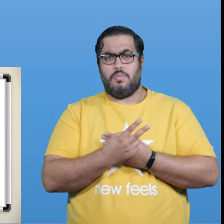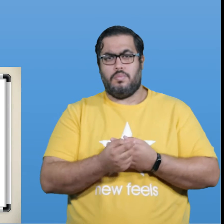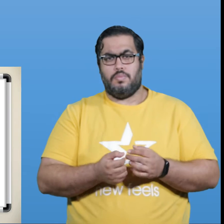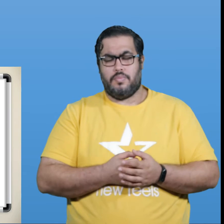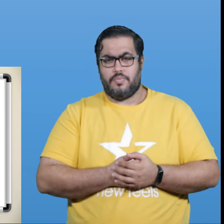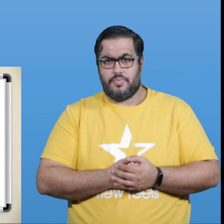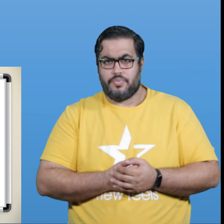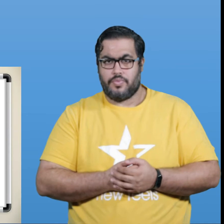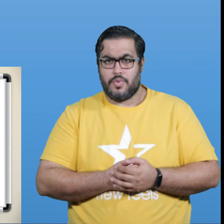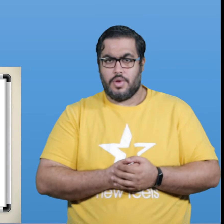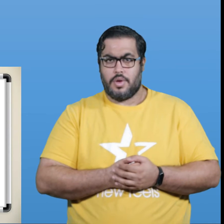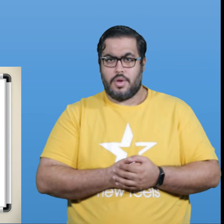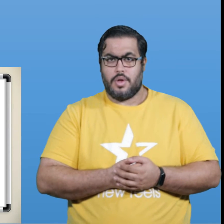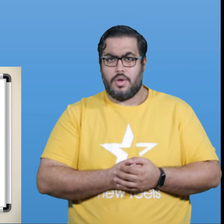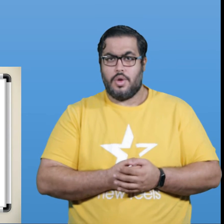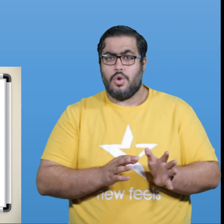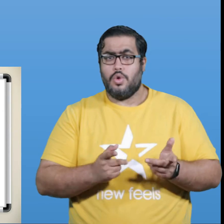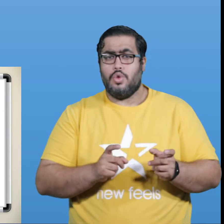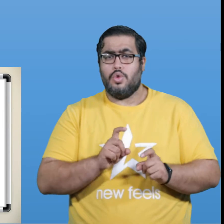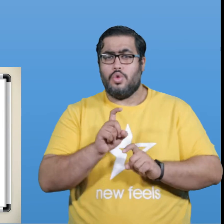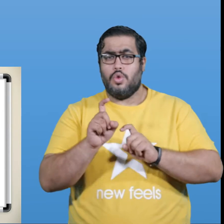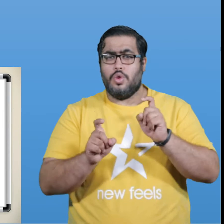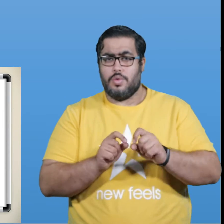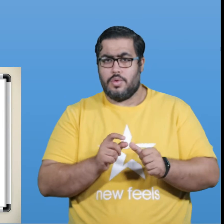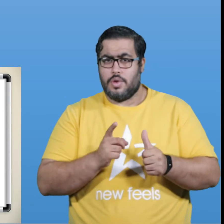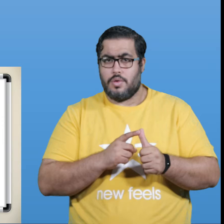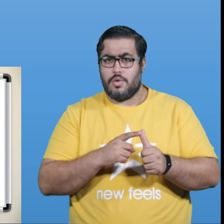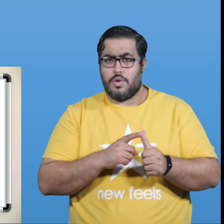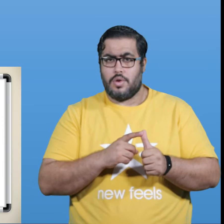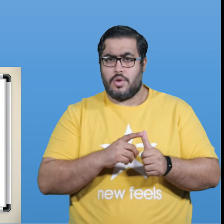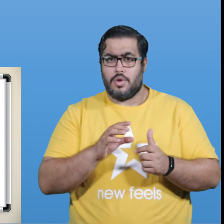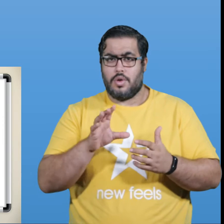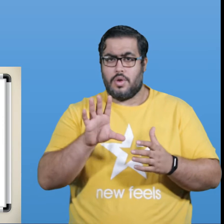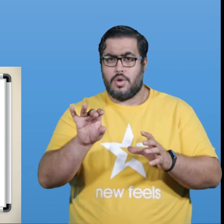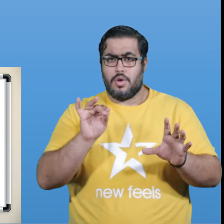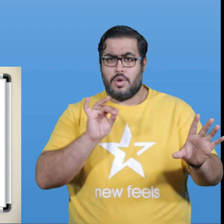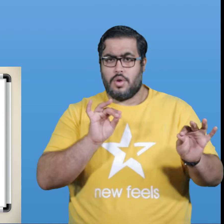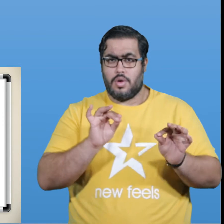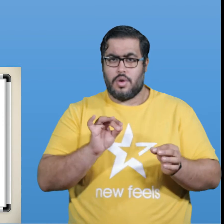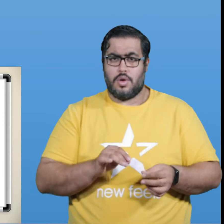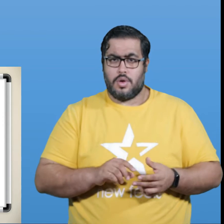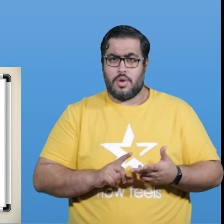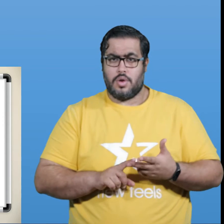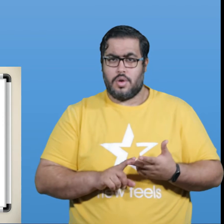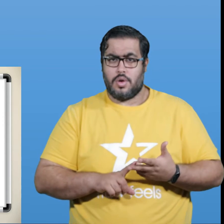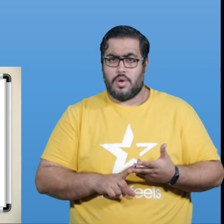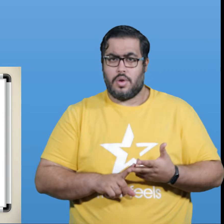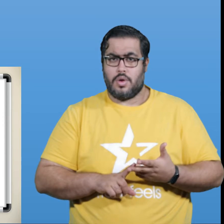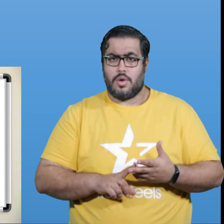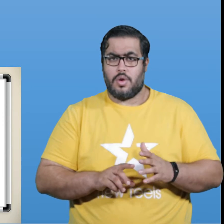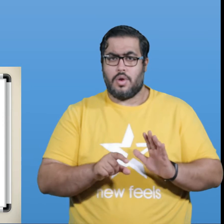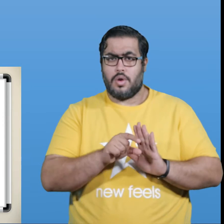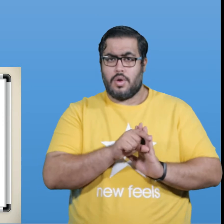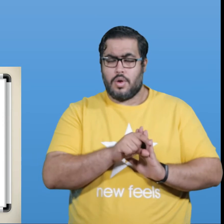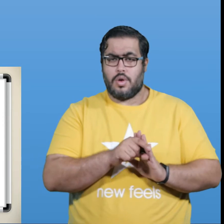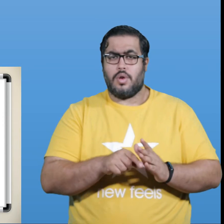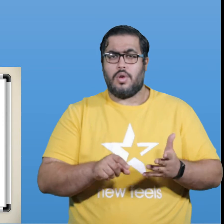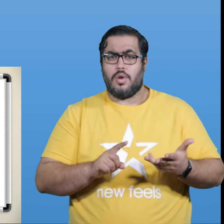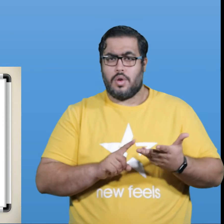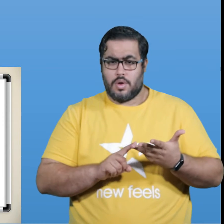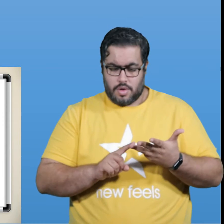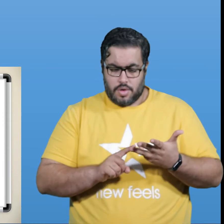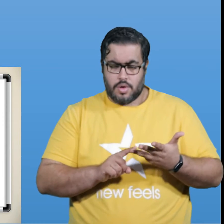what are the types of questions that we have? First of all, we have the multiple choice questions, and we have different types of them. So we have a best title or main